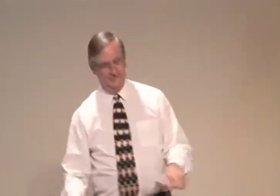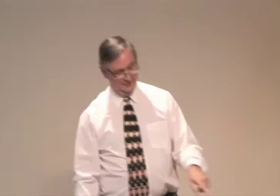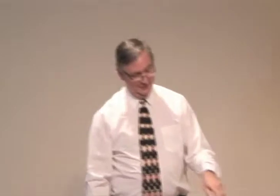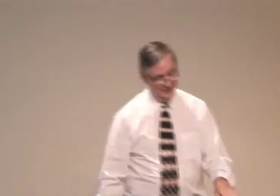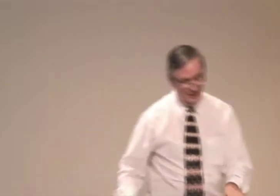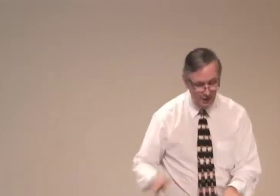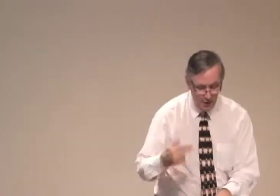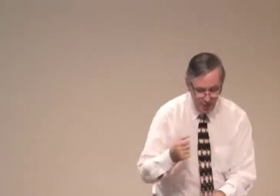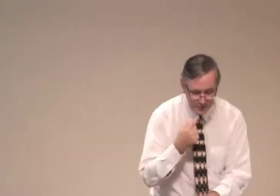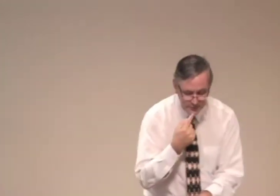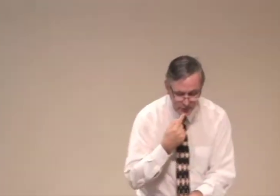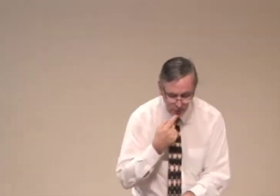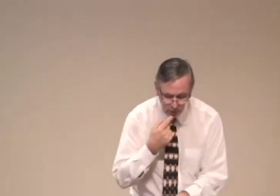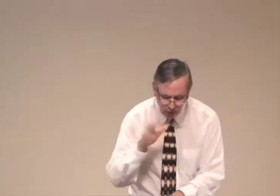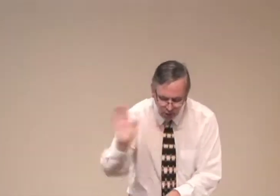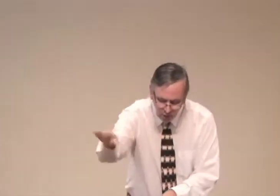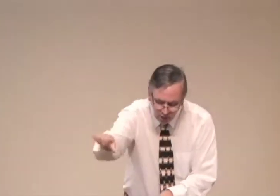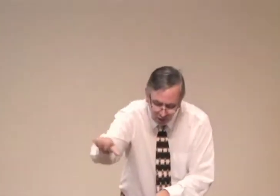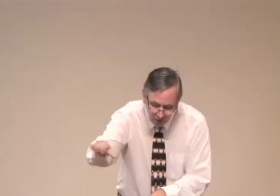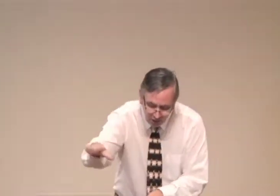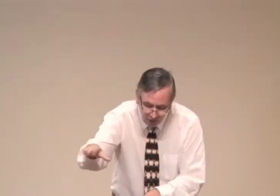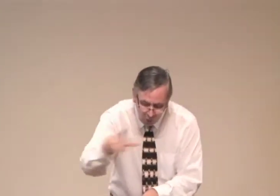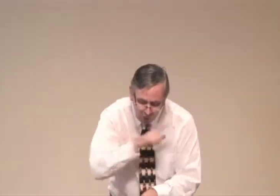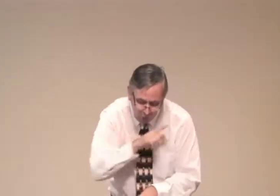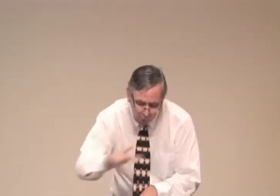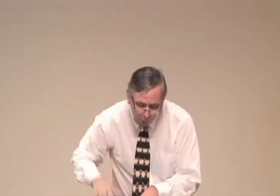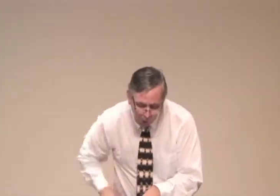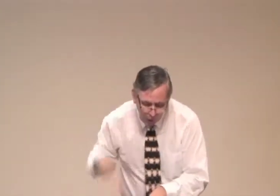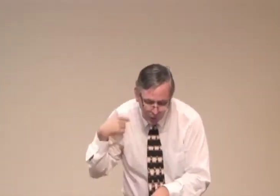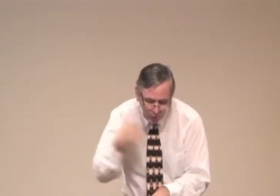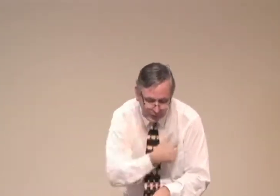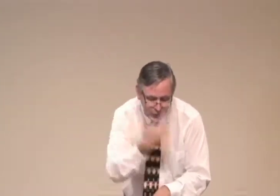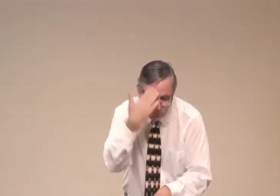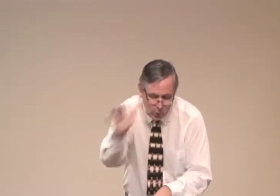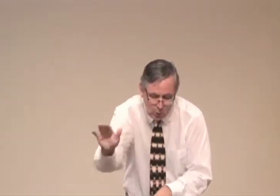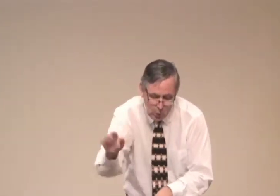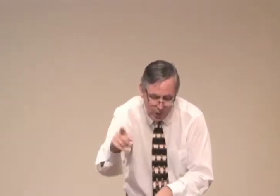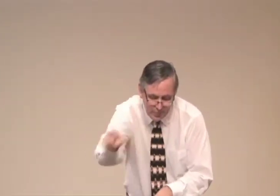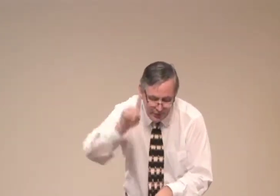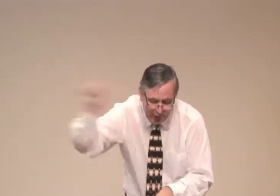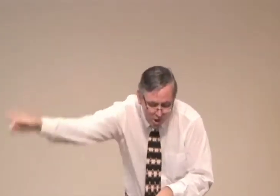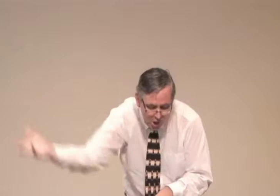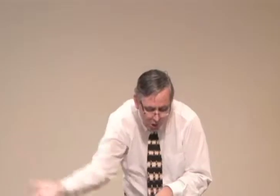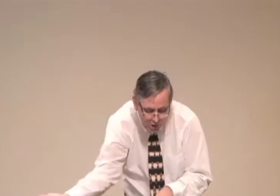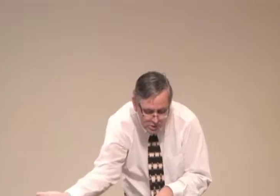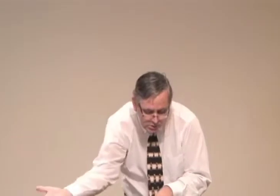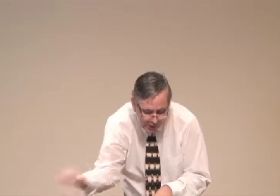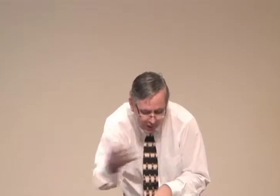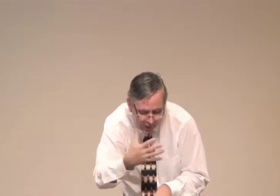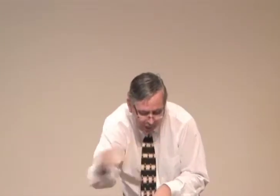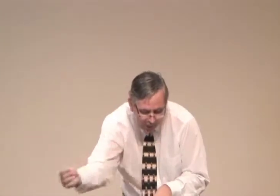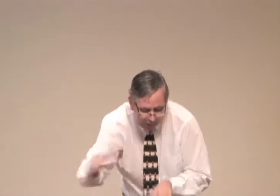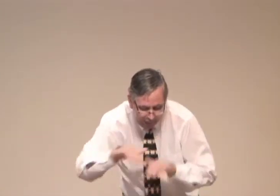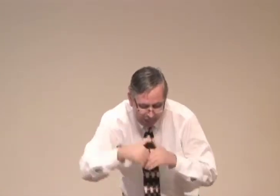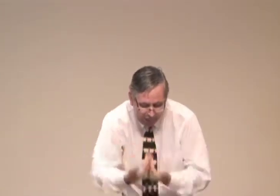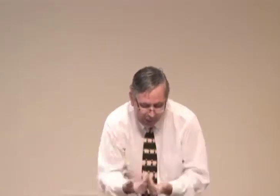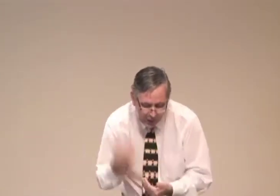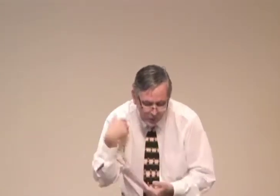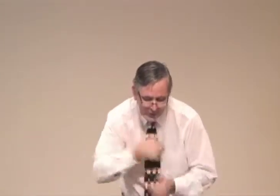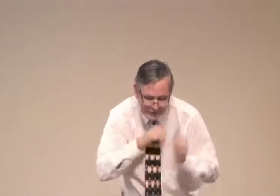glad Thomas asked this question Thomas said Lord we know whether thou knowest and